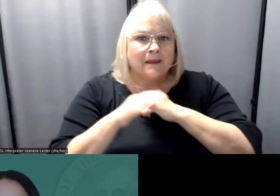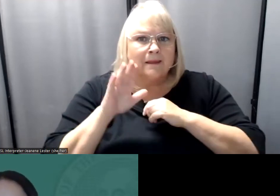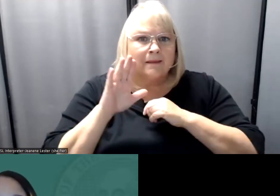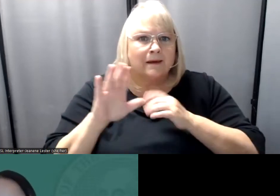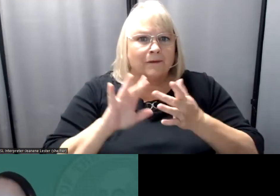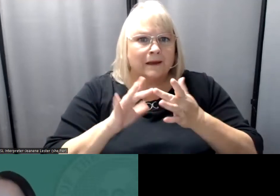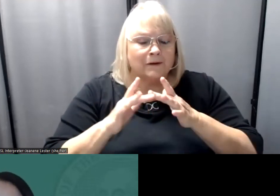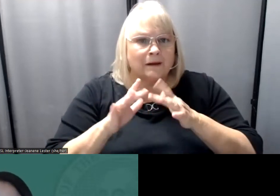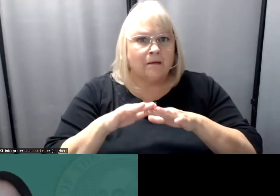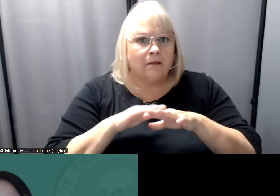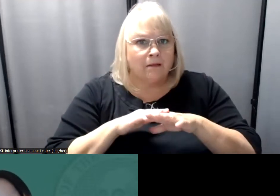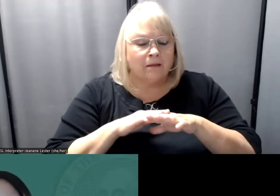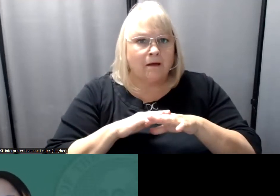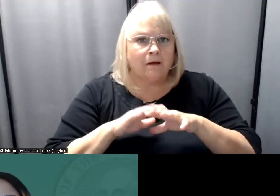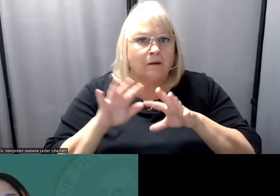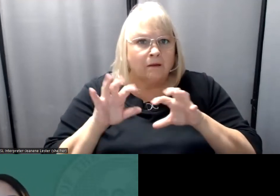tough, isn't it?